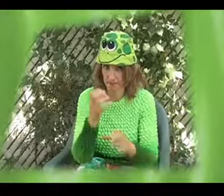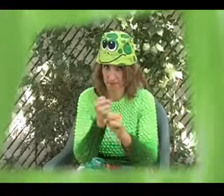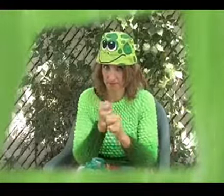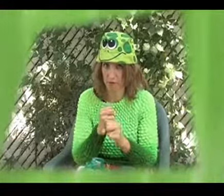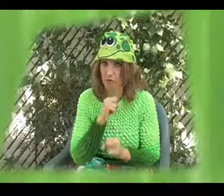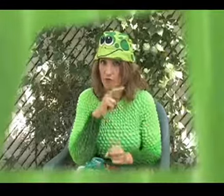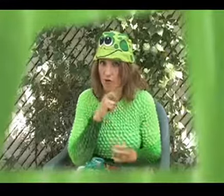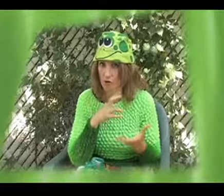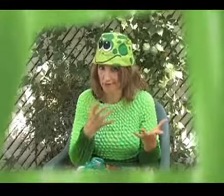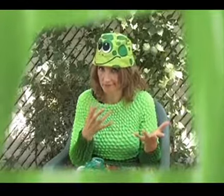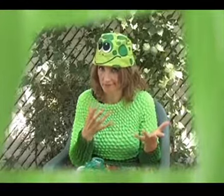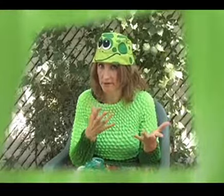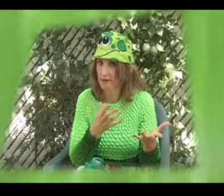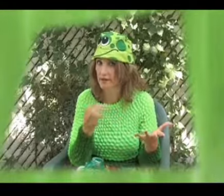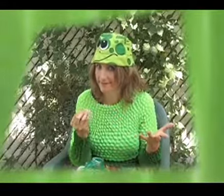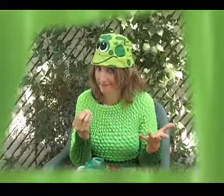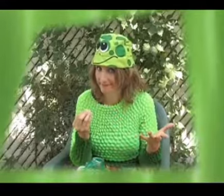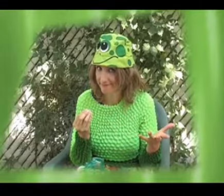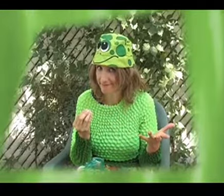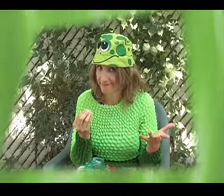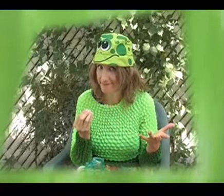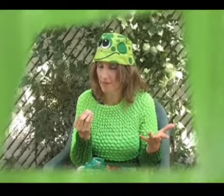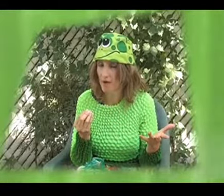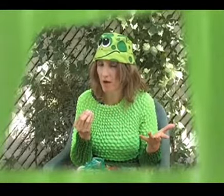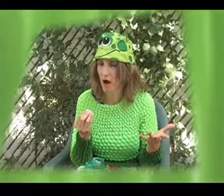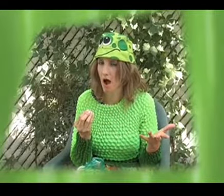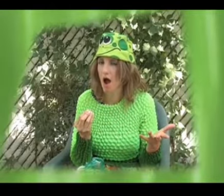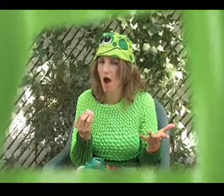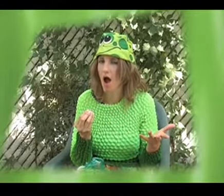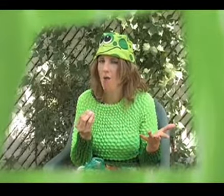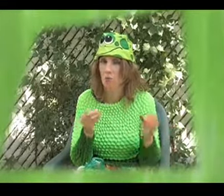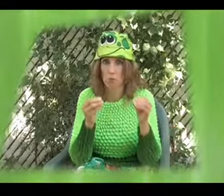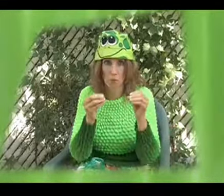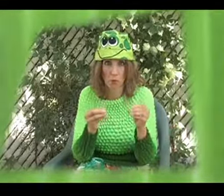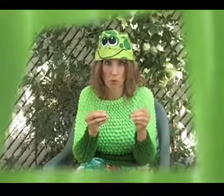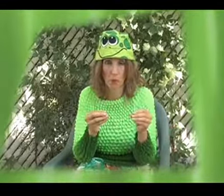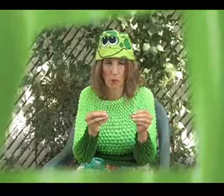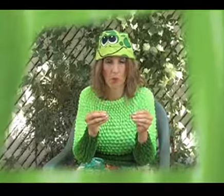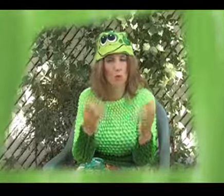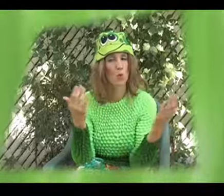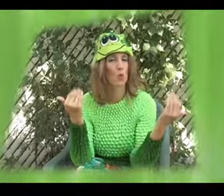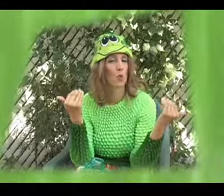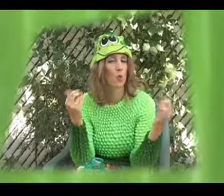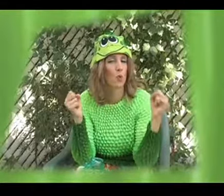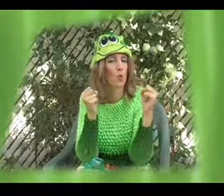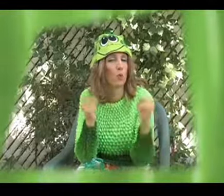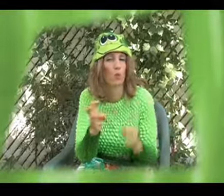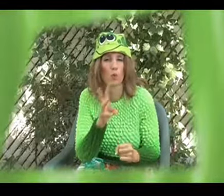If you get a frog, and then you take that frog, and you put it in a cool or